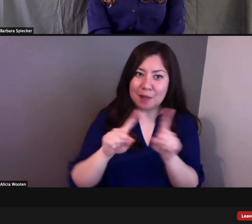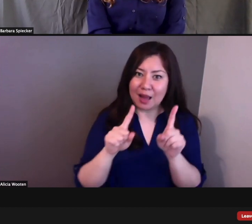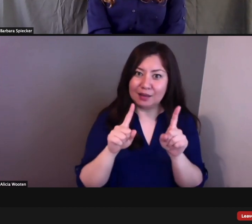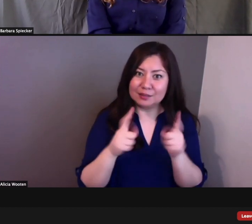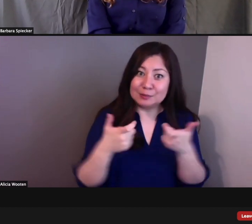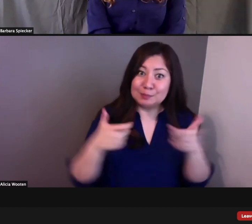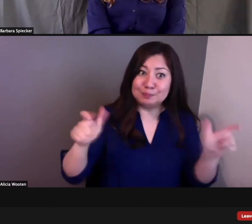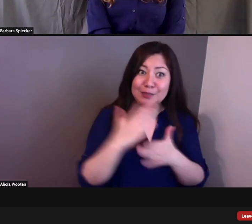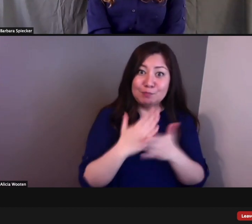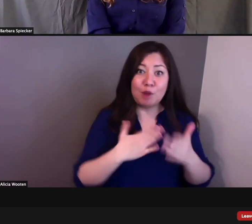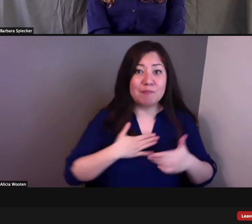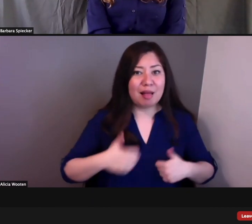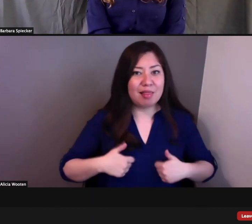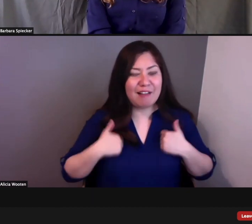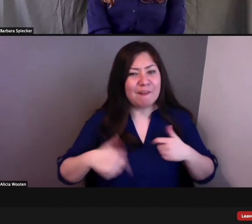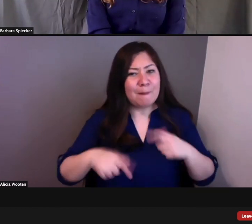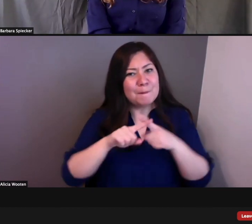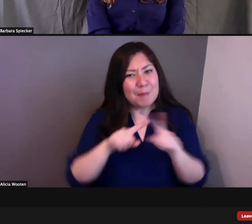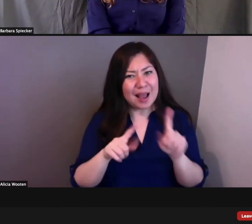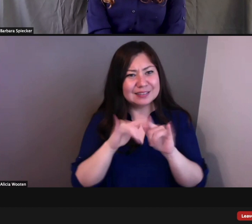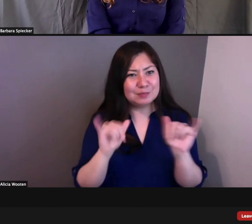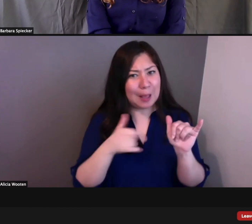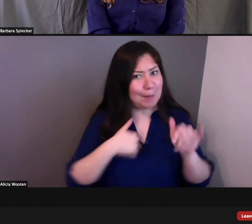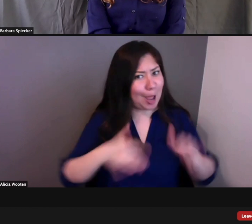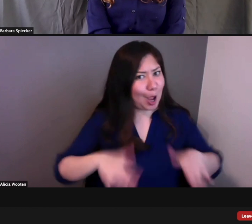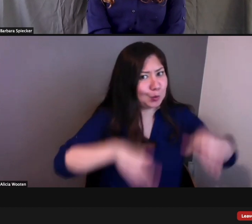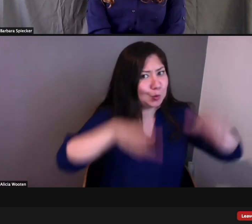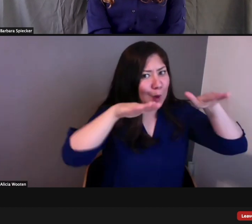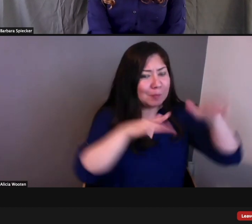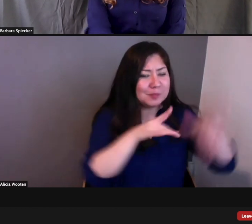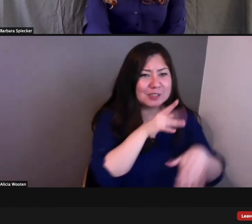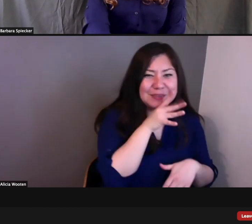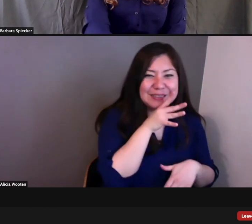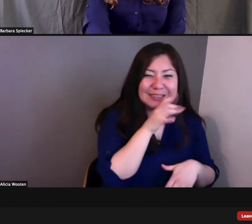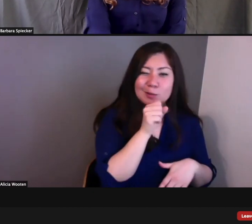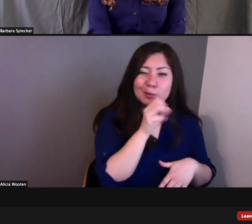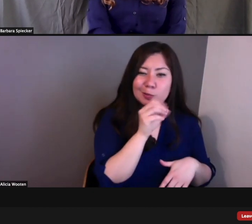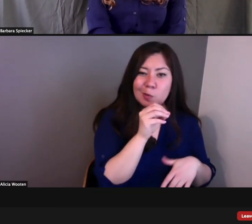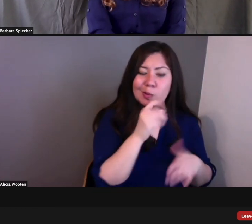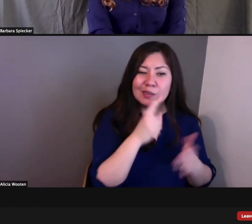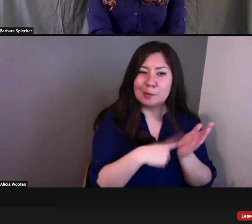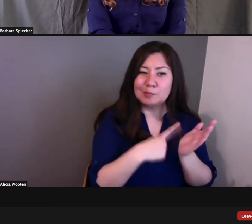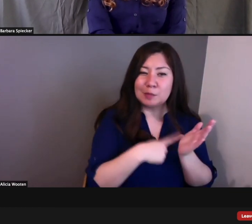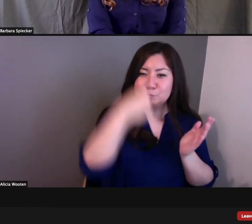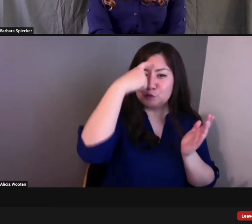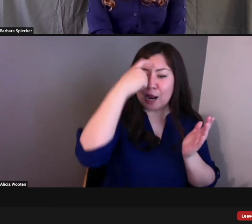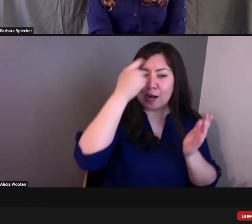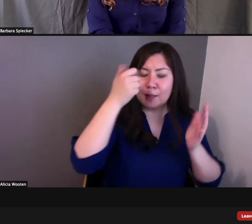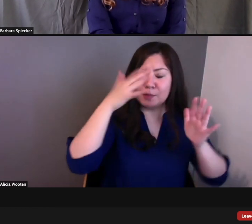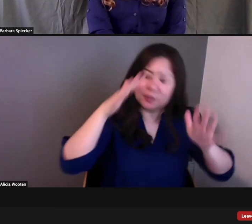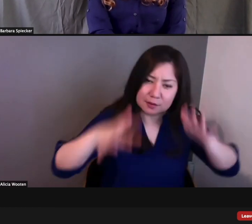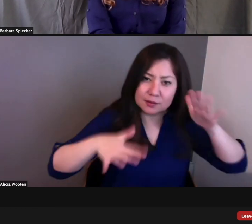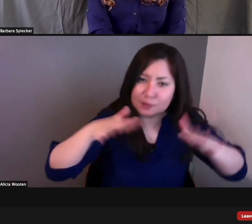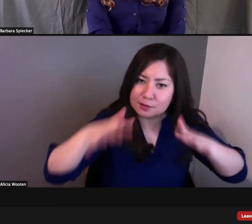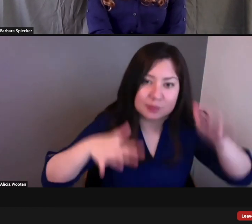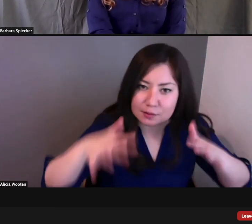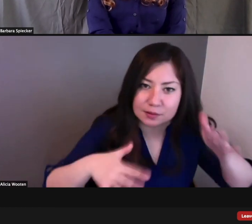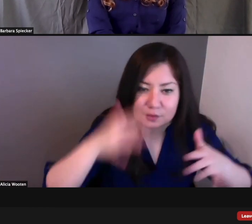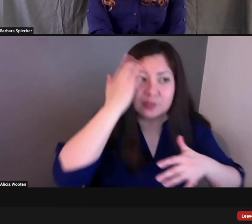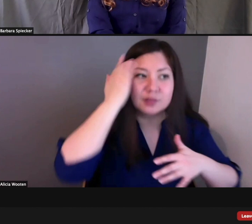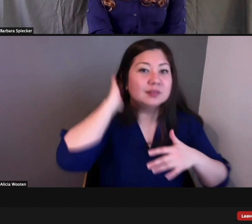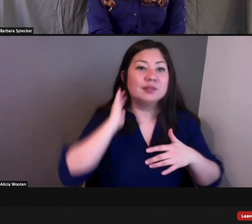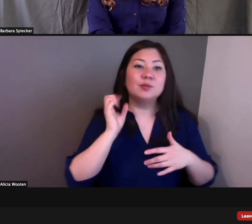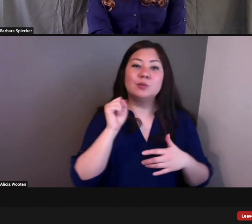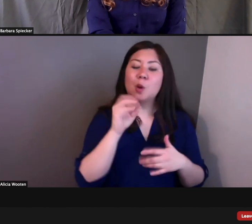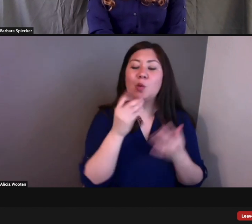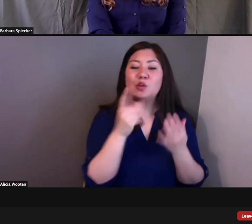And again, is this exactly what we do? No, sometimes we make adjustments. We'll have a script,